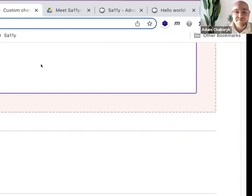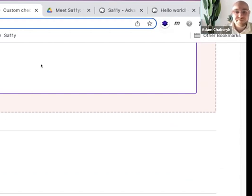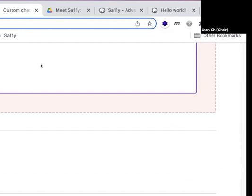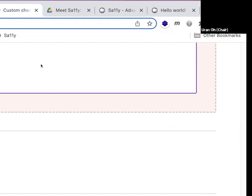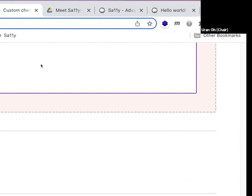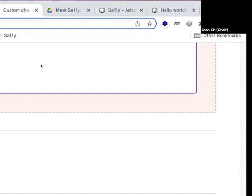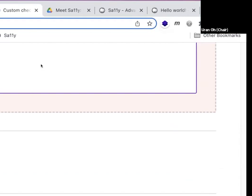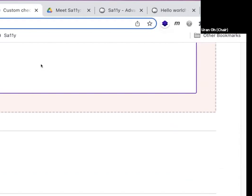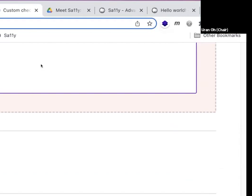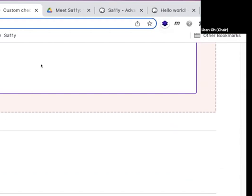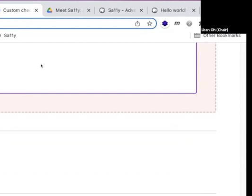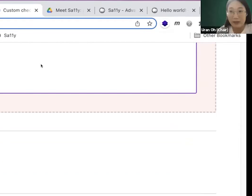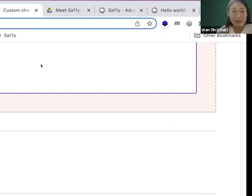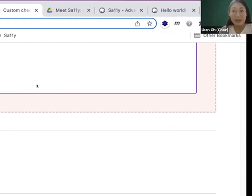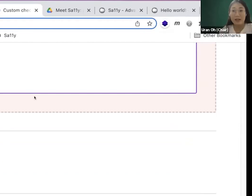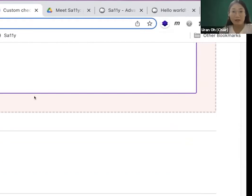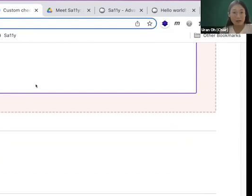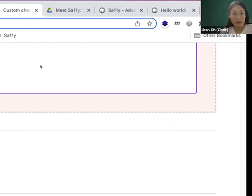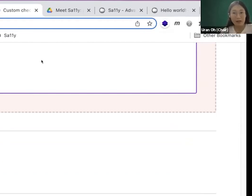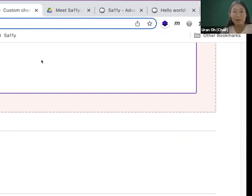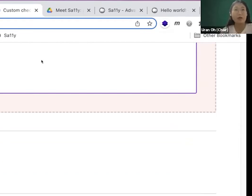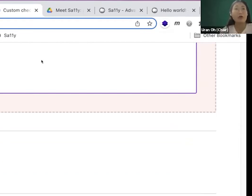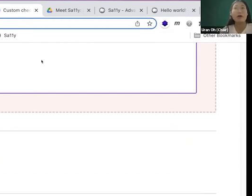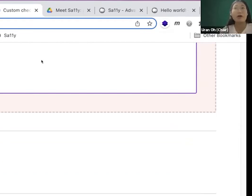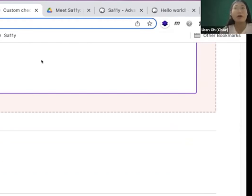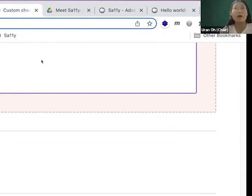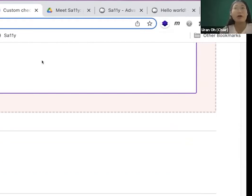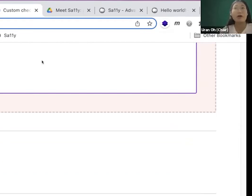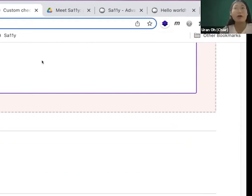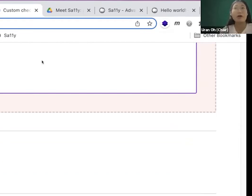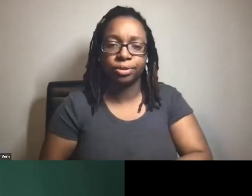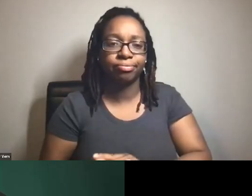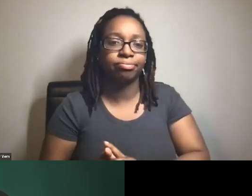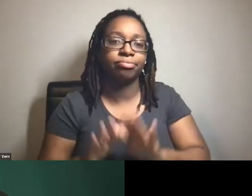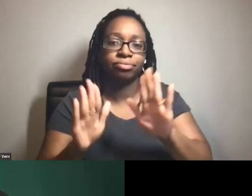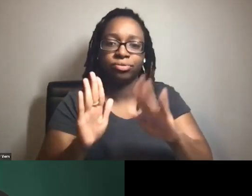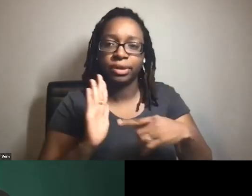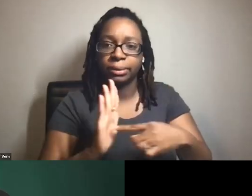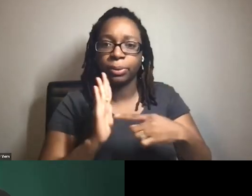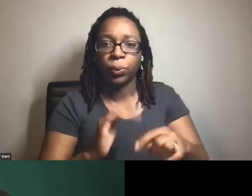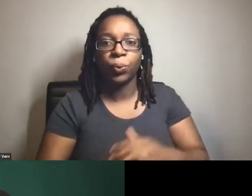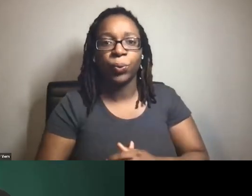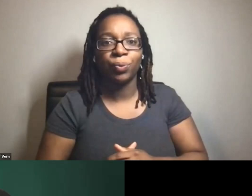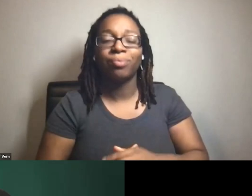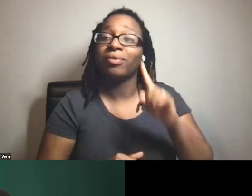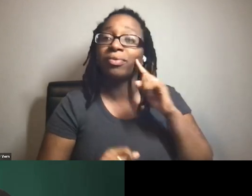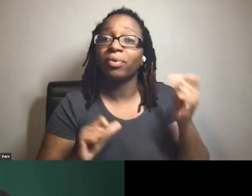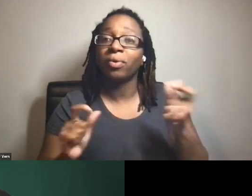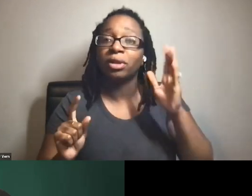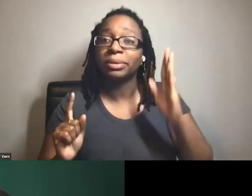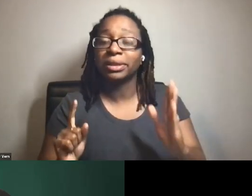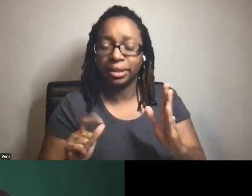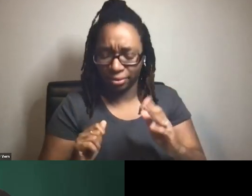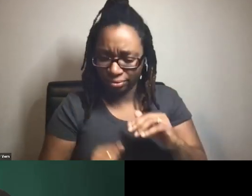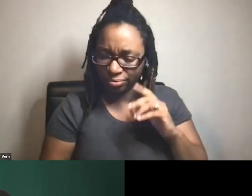Great. Thank you so much for your presentations. It was a great demo. And I believe all the presenters, you